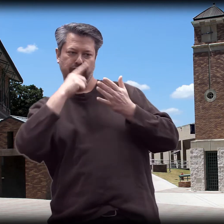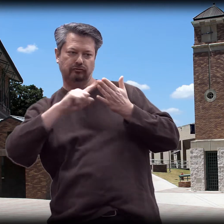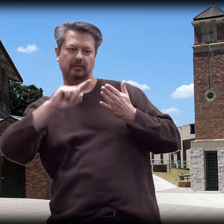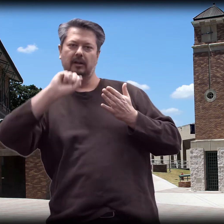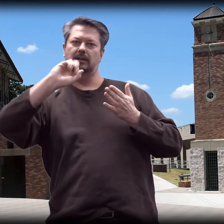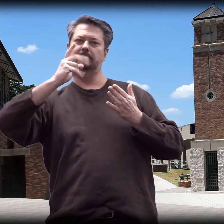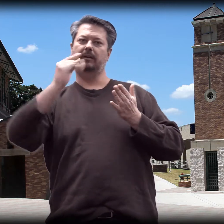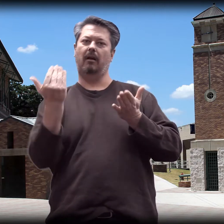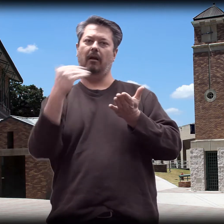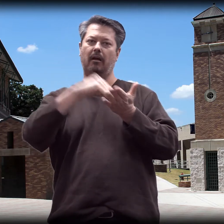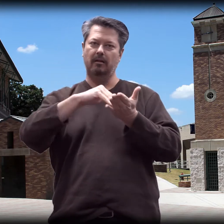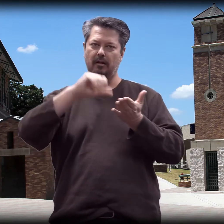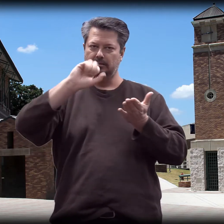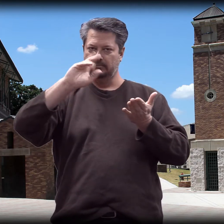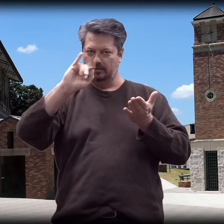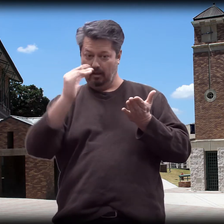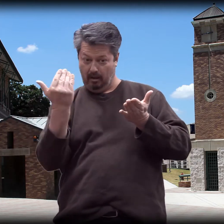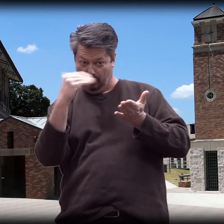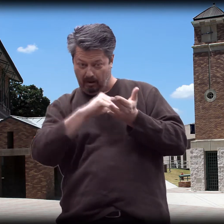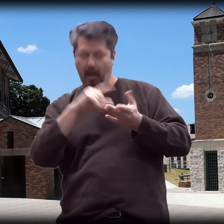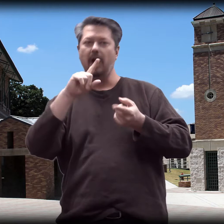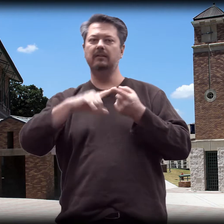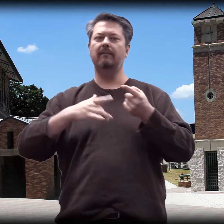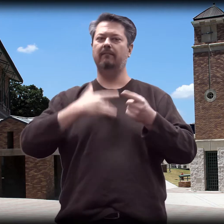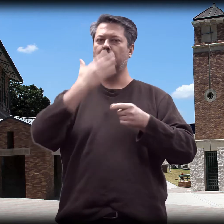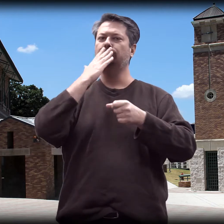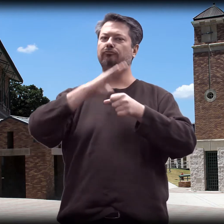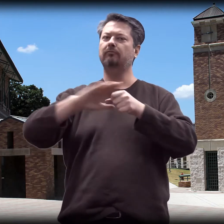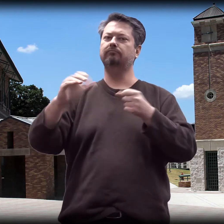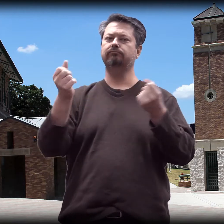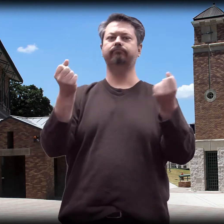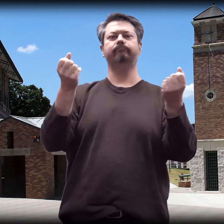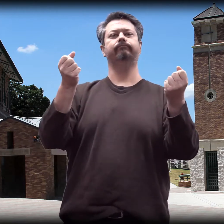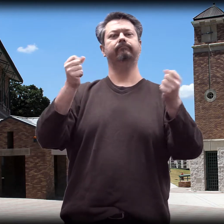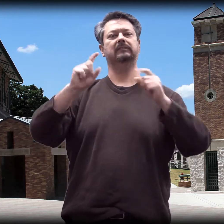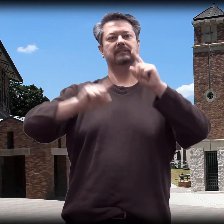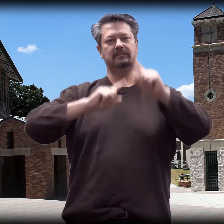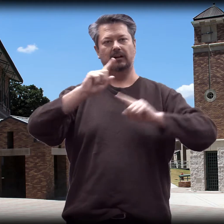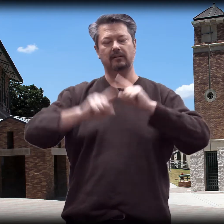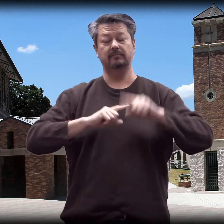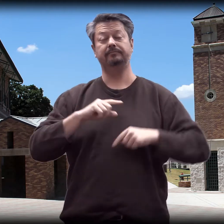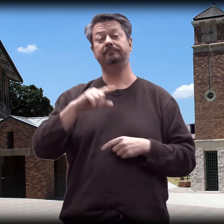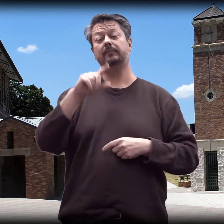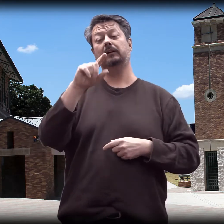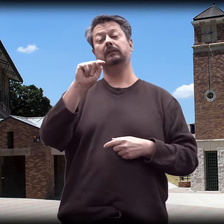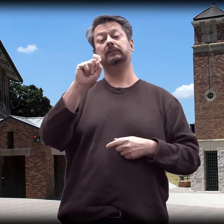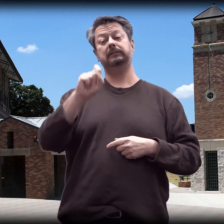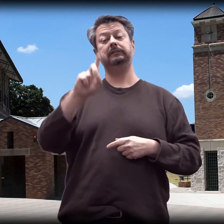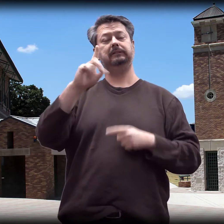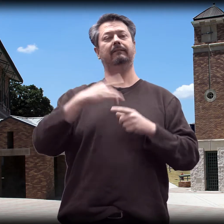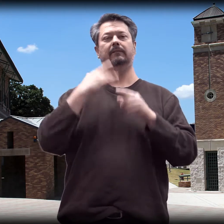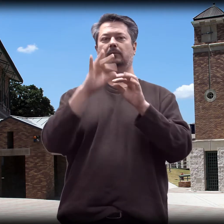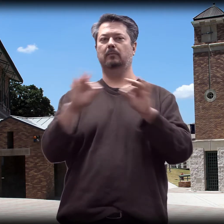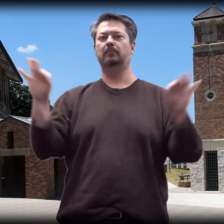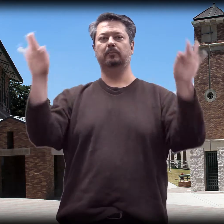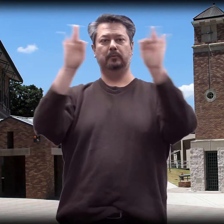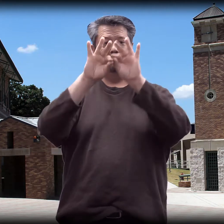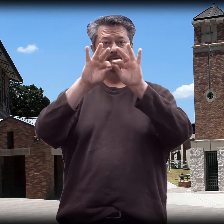in using the SCPI instrument, again, to see if you've met the level of signing so that it's good enough to meet the needs of our students.